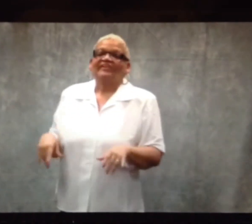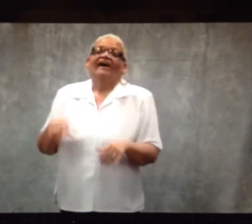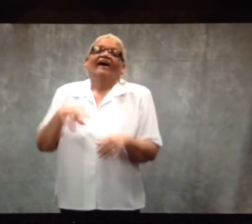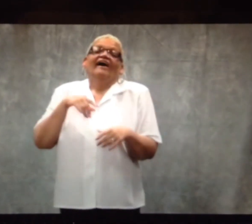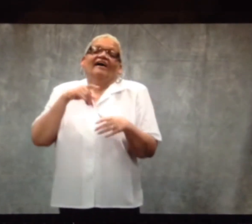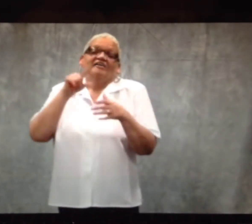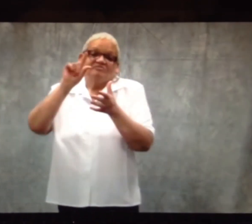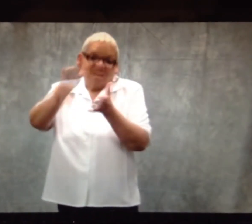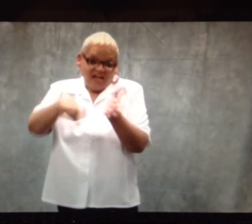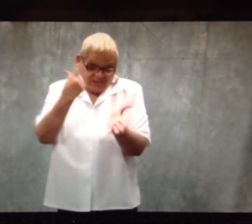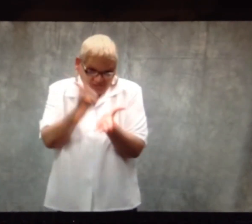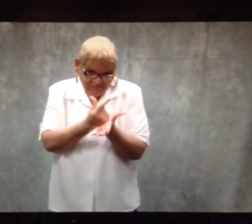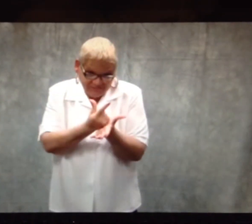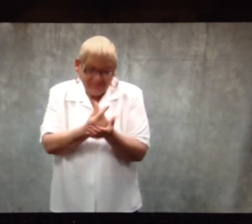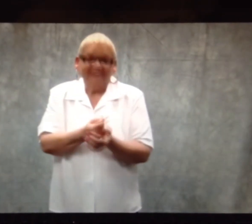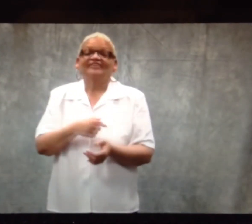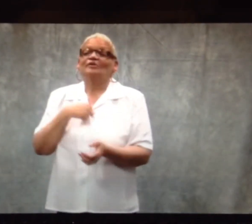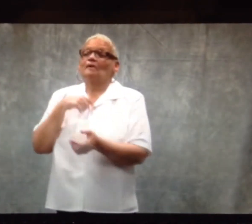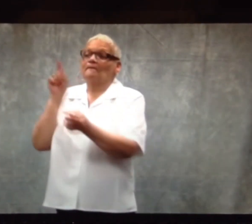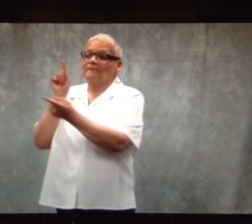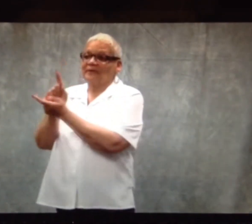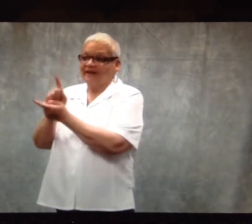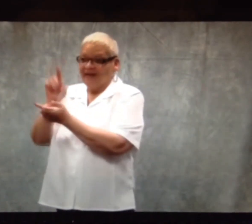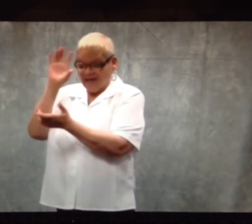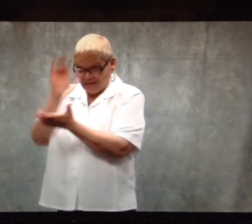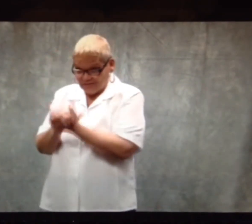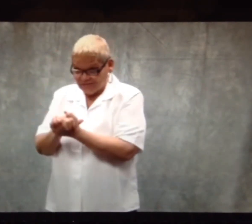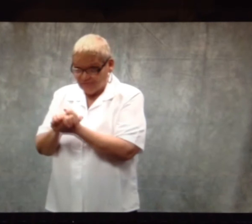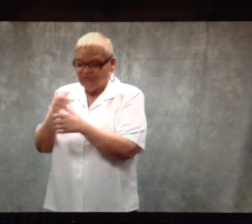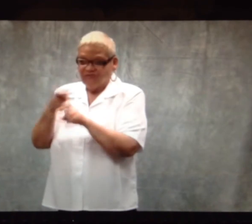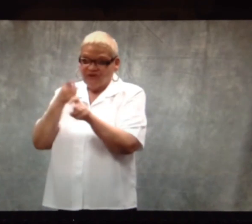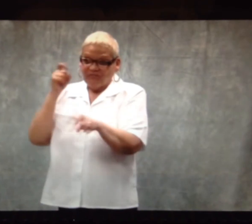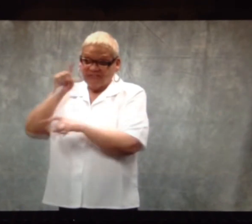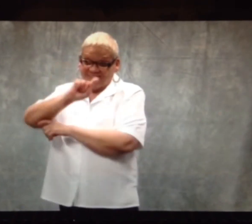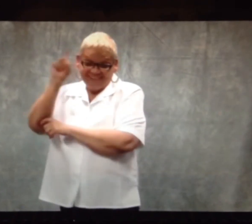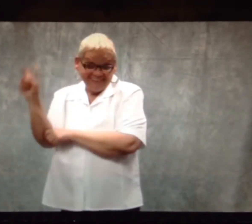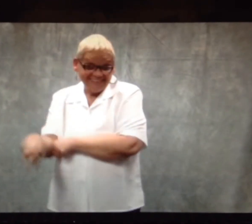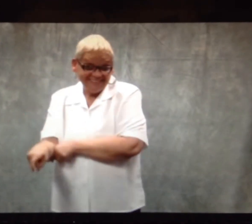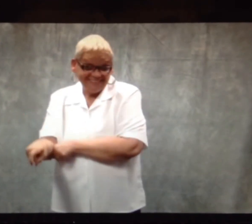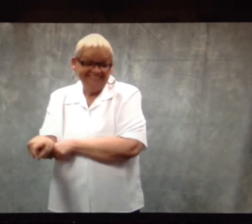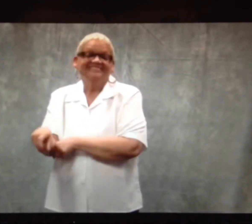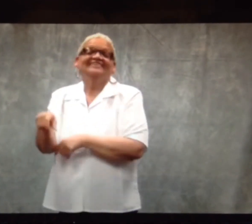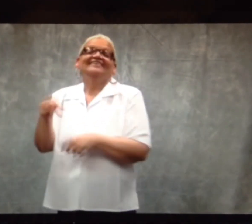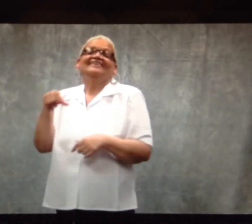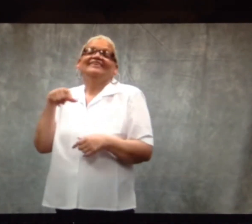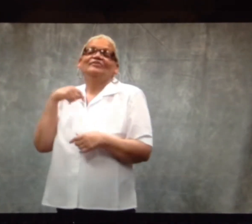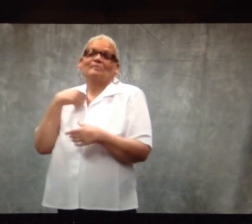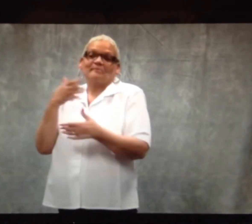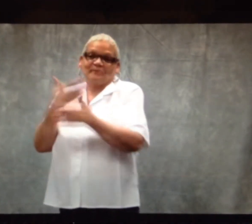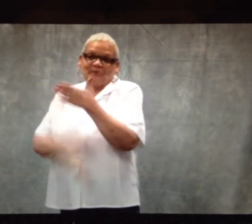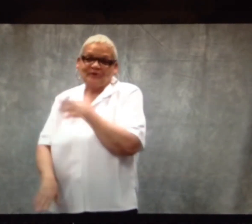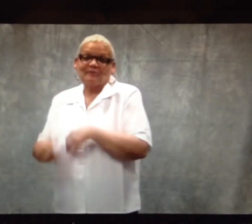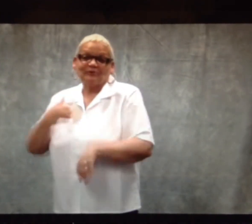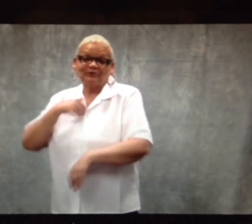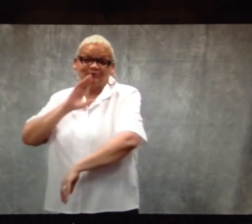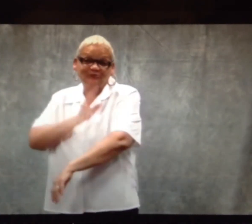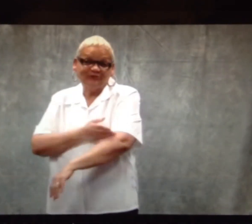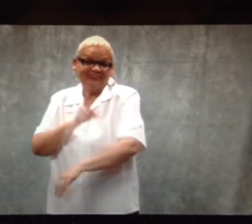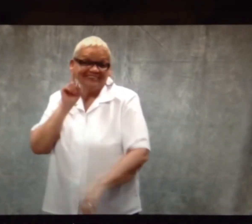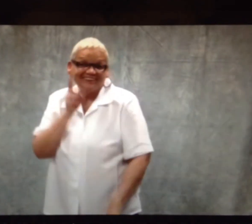of a girls' club. So, after that, I graduated, and then I met my husband, who was